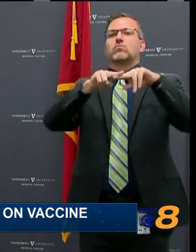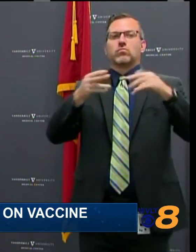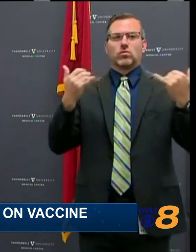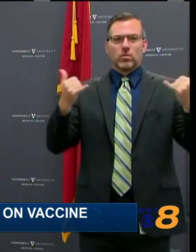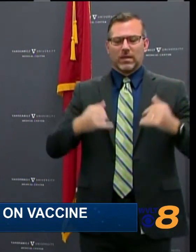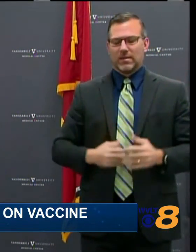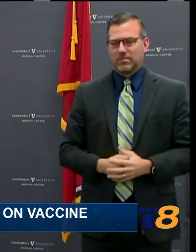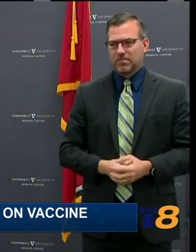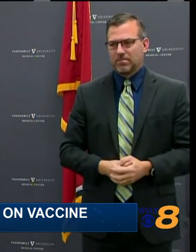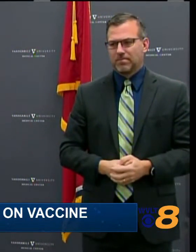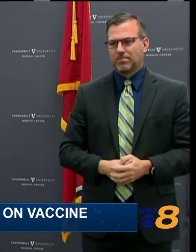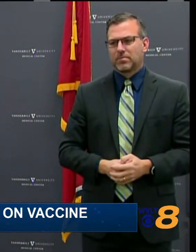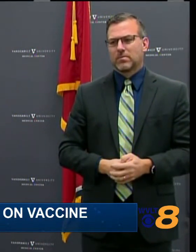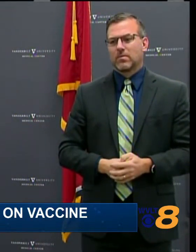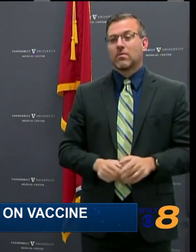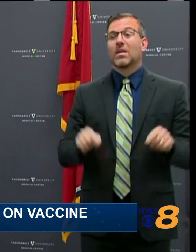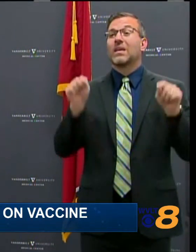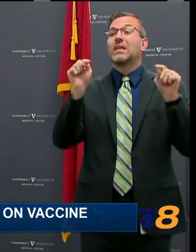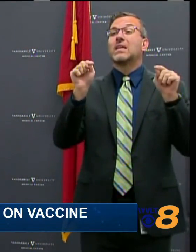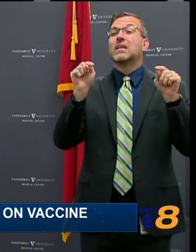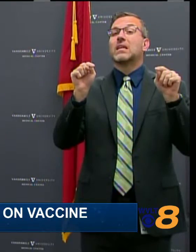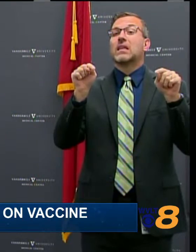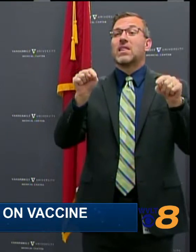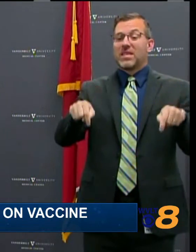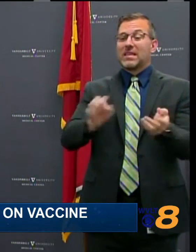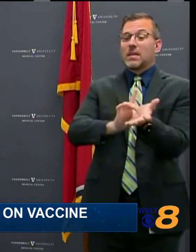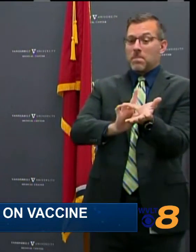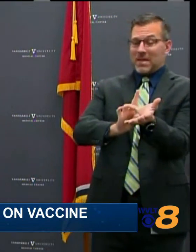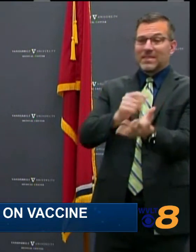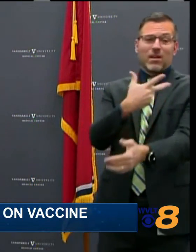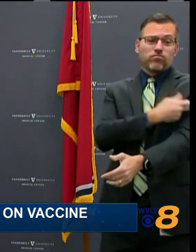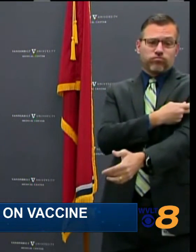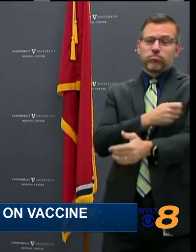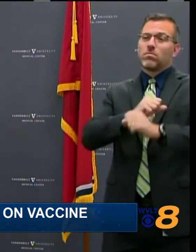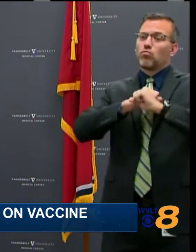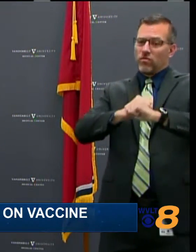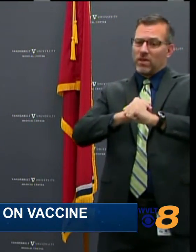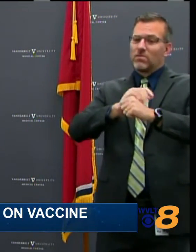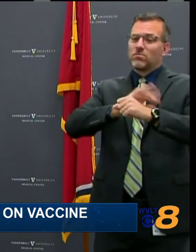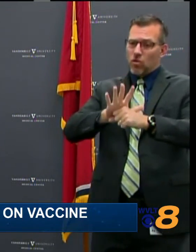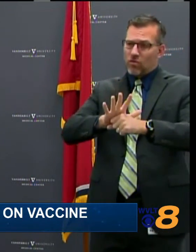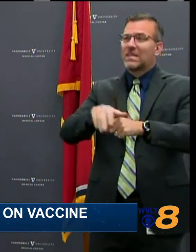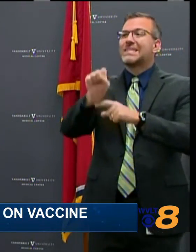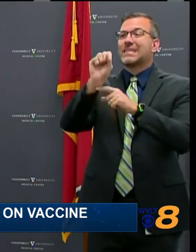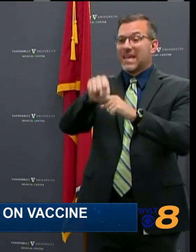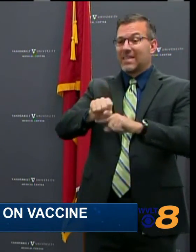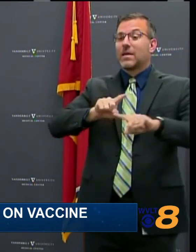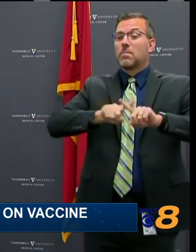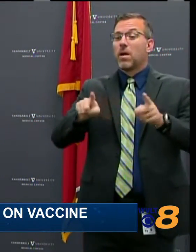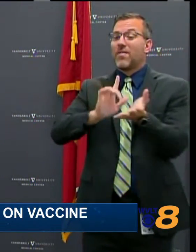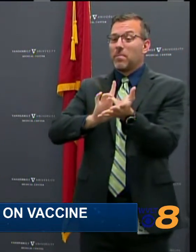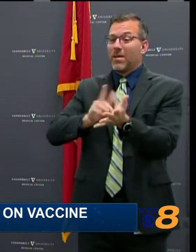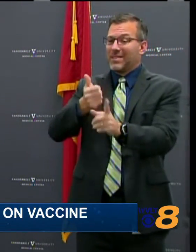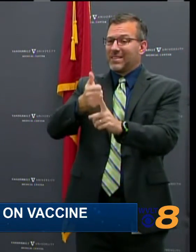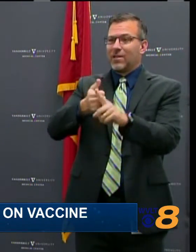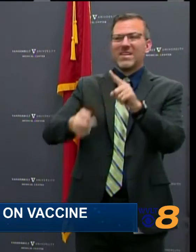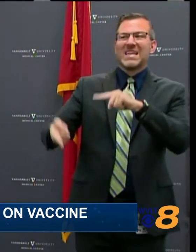One thing that this vaccine will not solve, one thing that it will not cure,